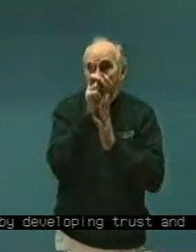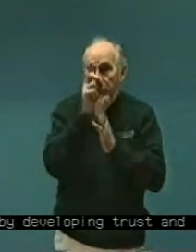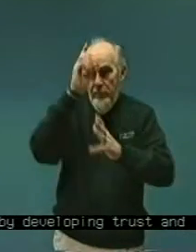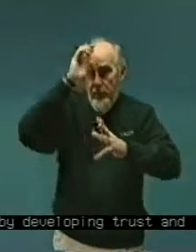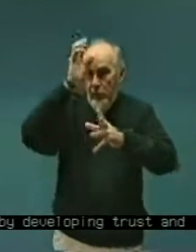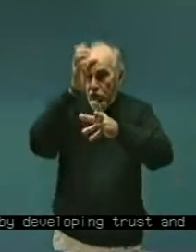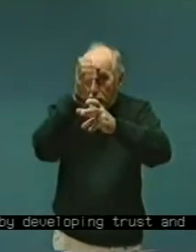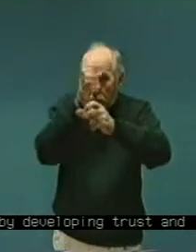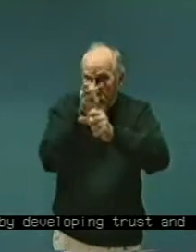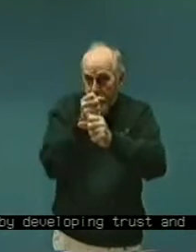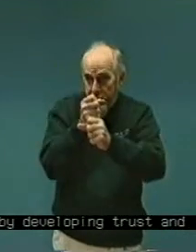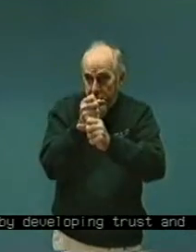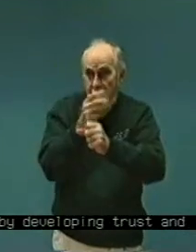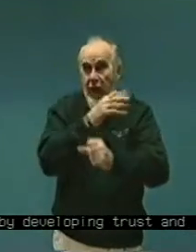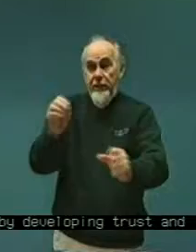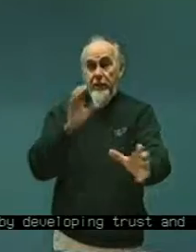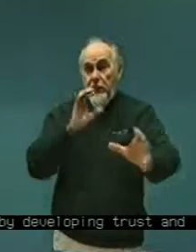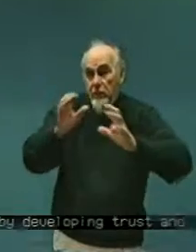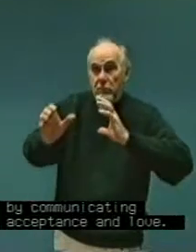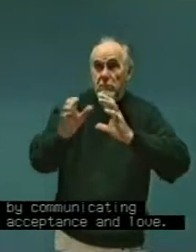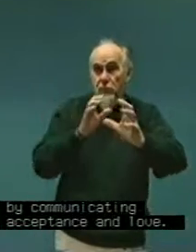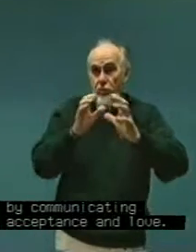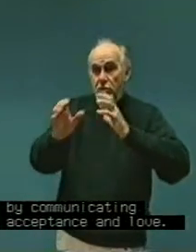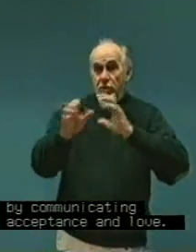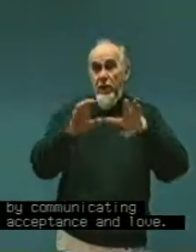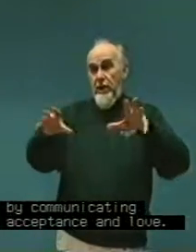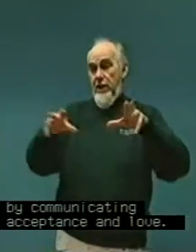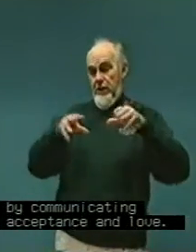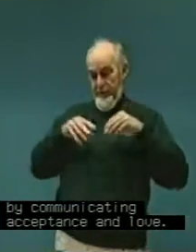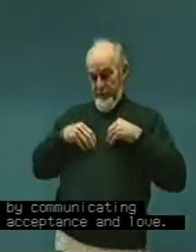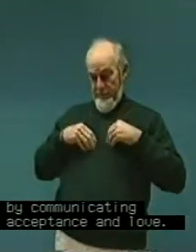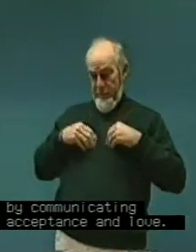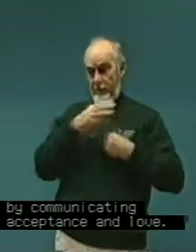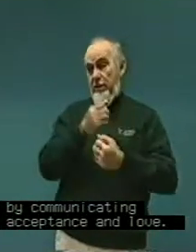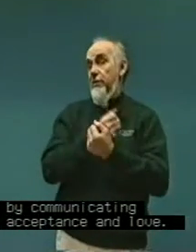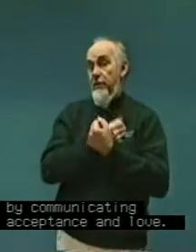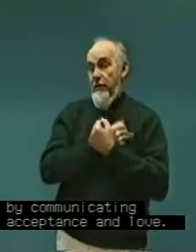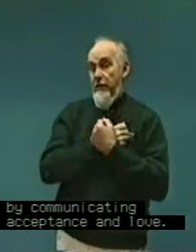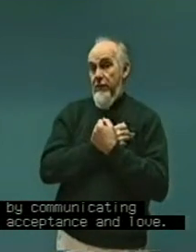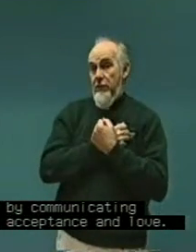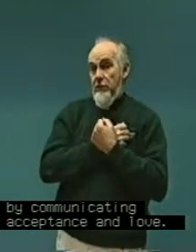happen by developing trust and by communicating acceptance and